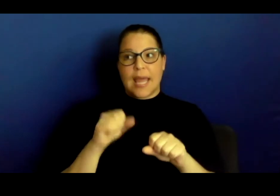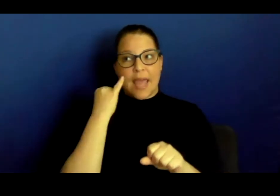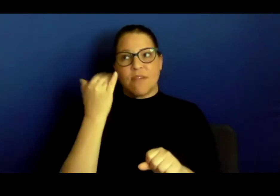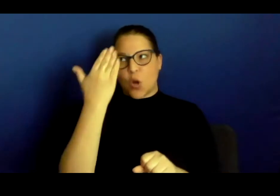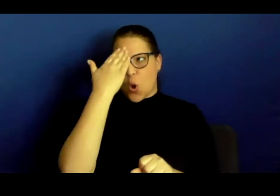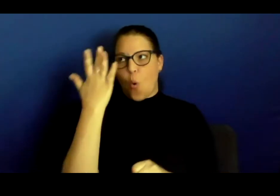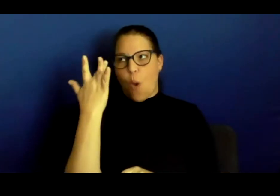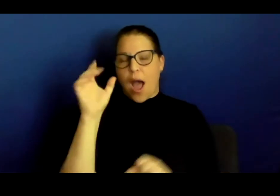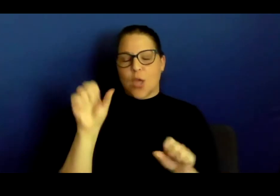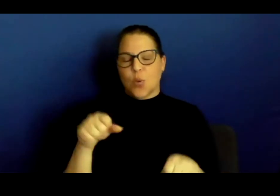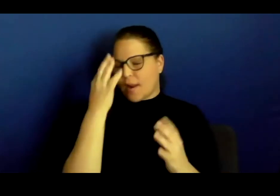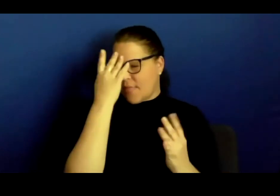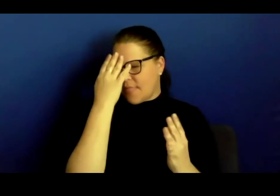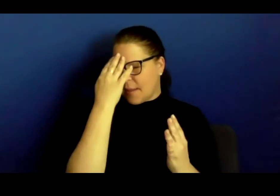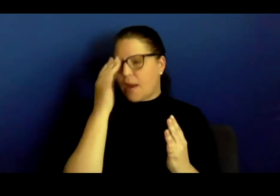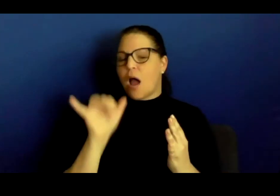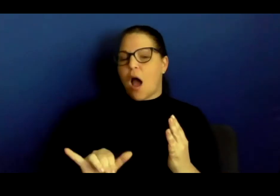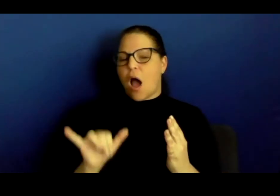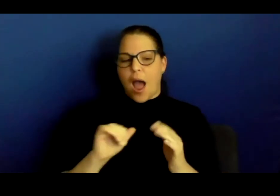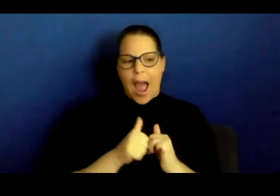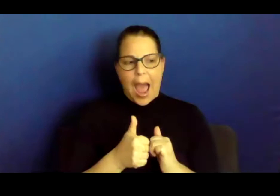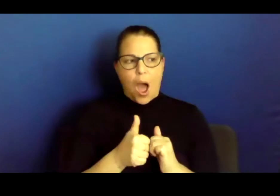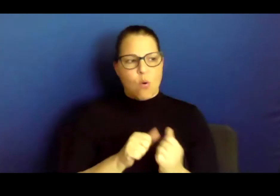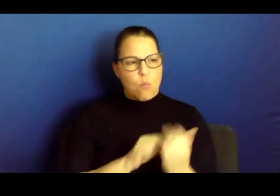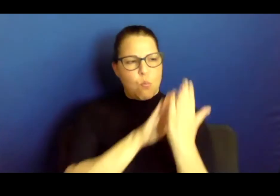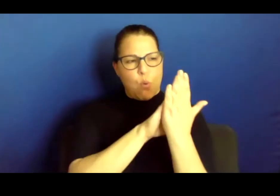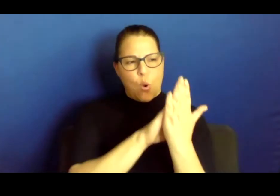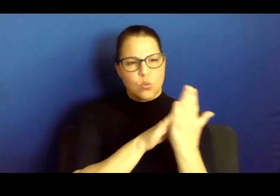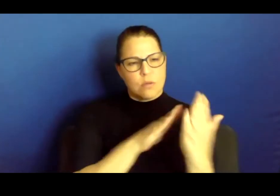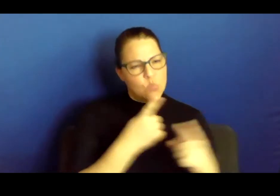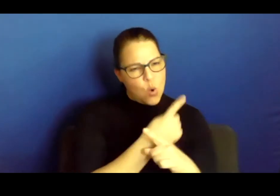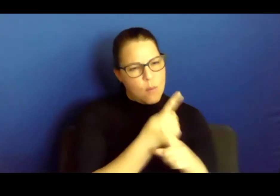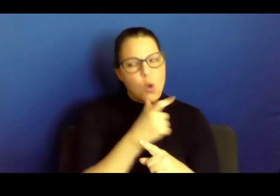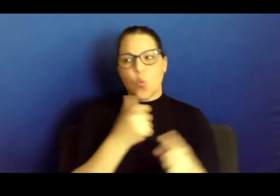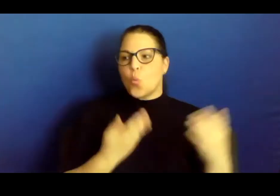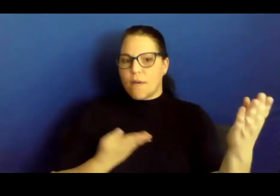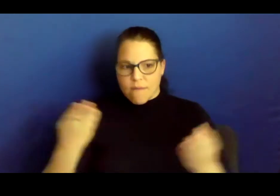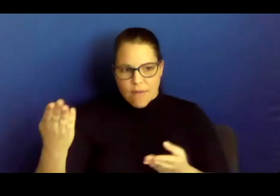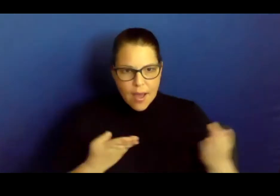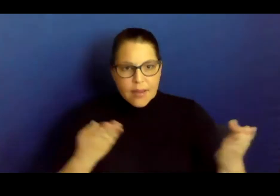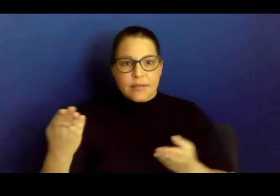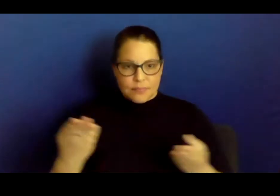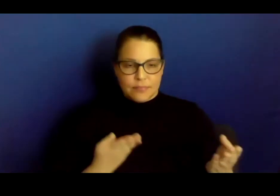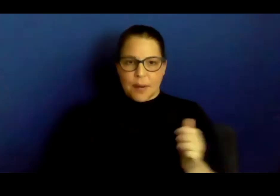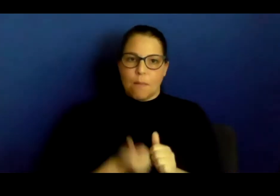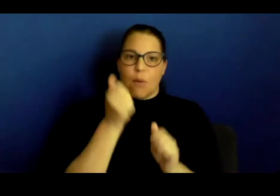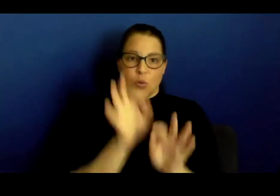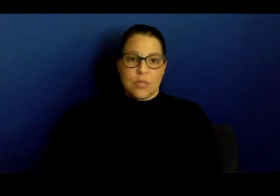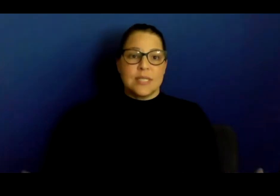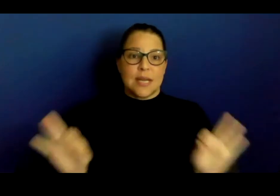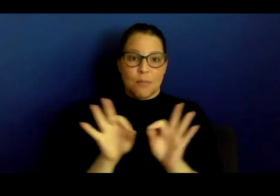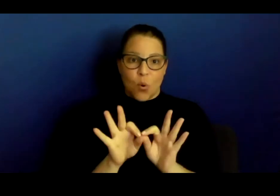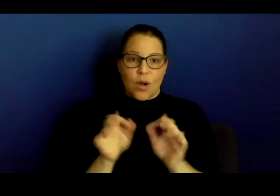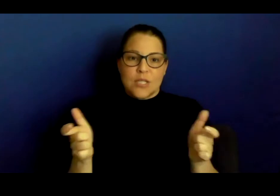think about what is the best way for you to do it. Who are you going to invite to your event? And most importantly for us,